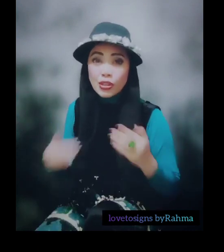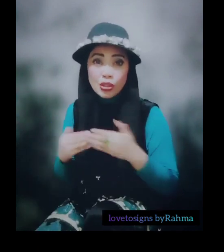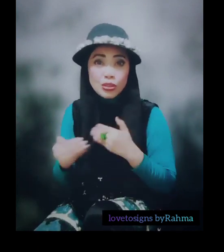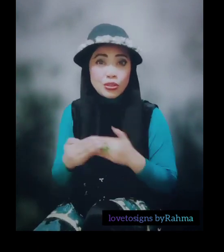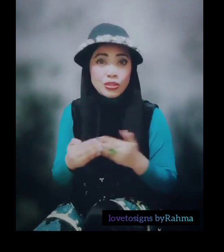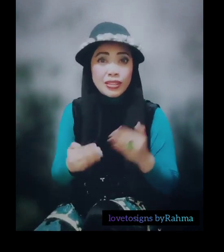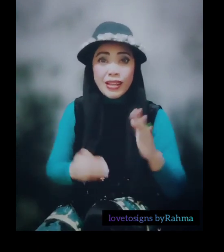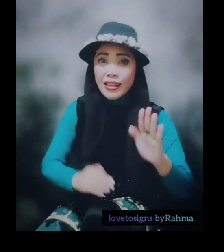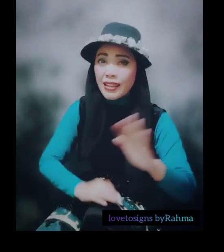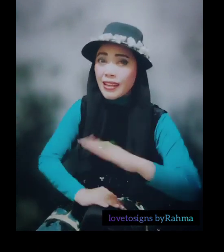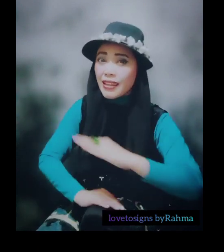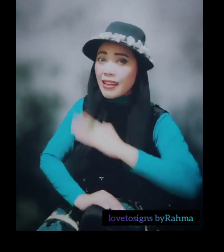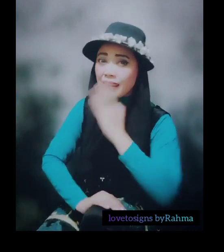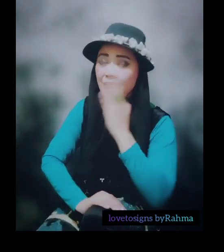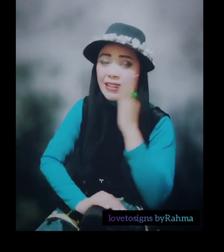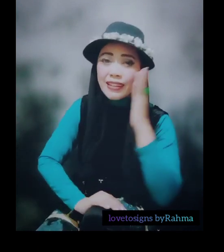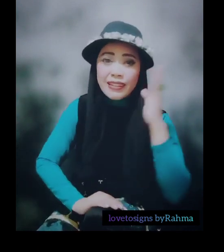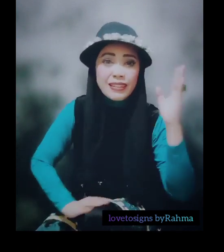Though you